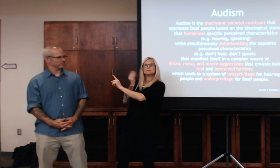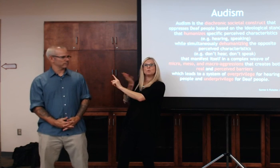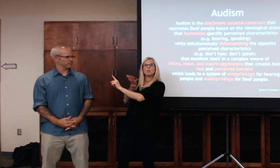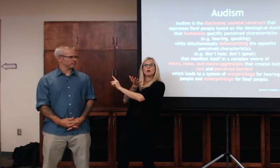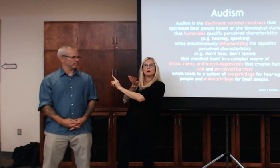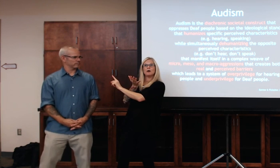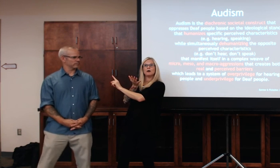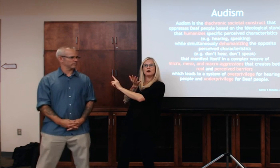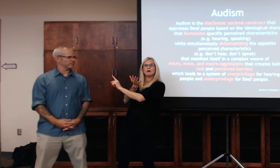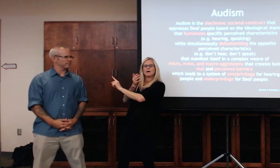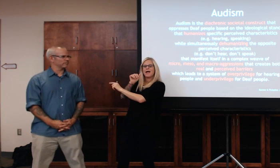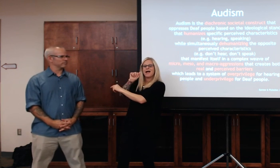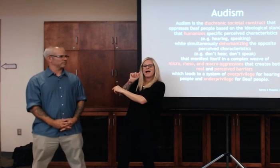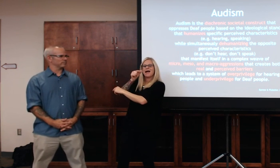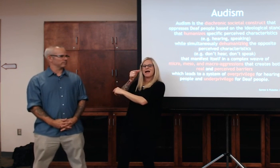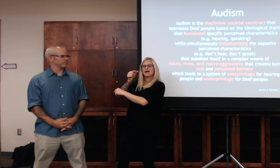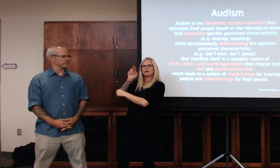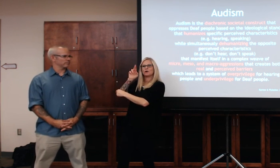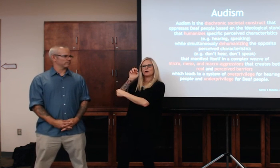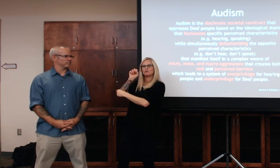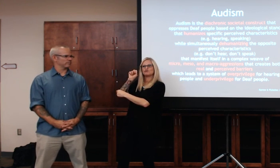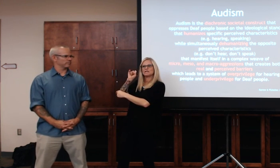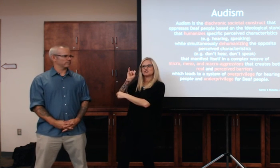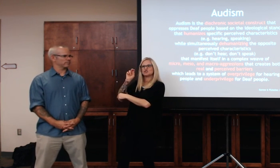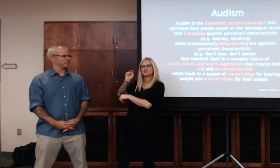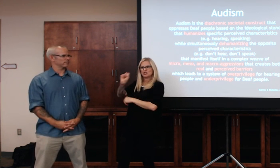So what we experience is that aggression.